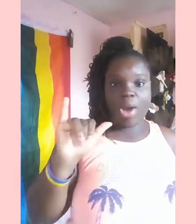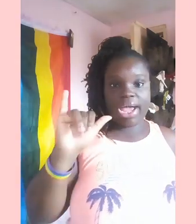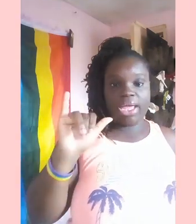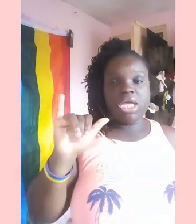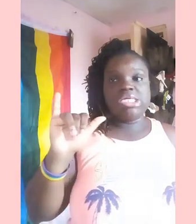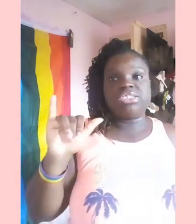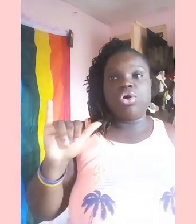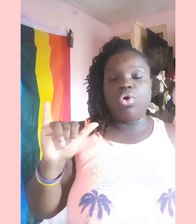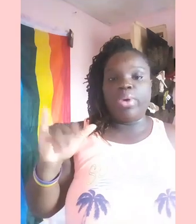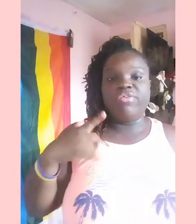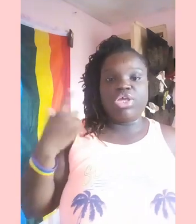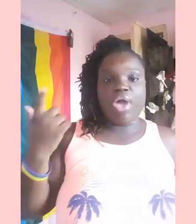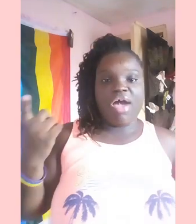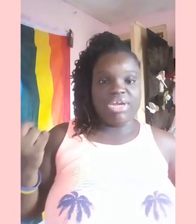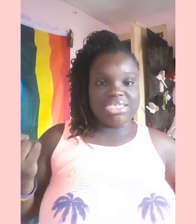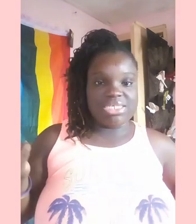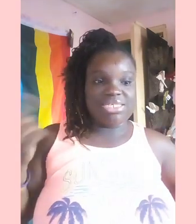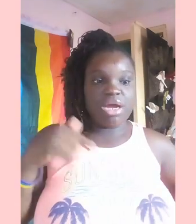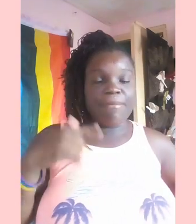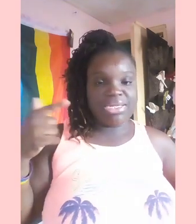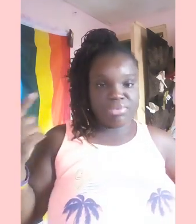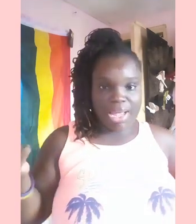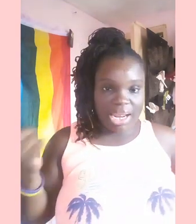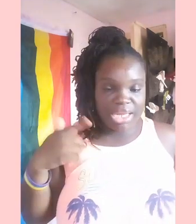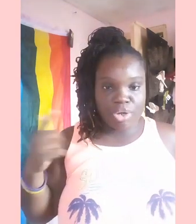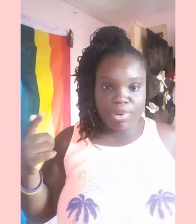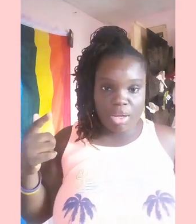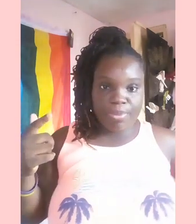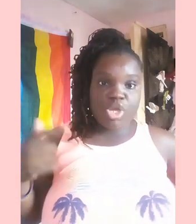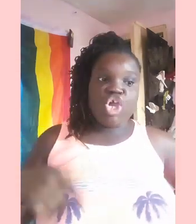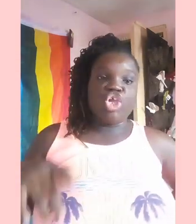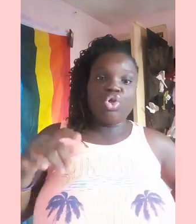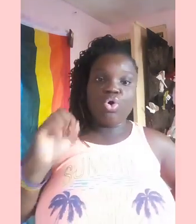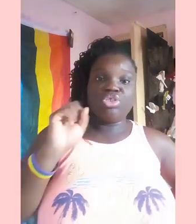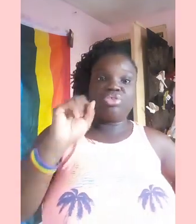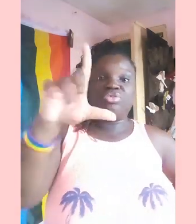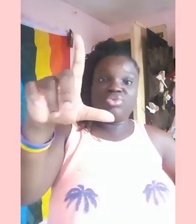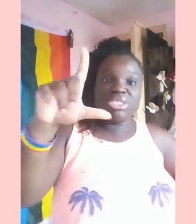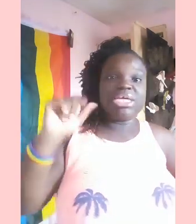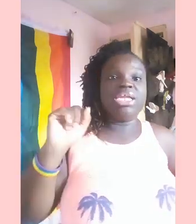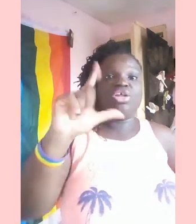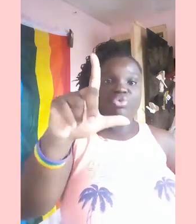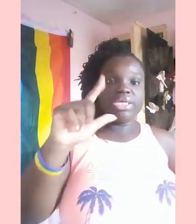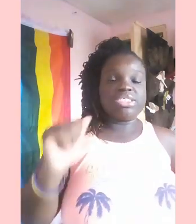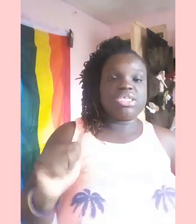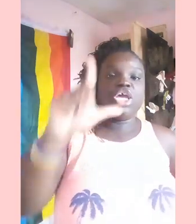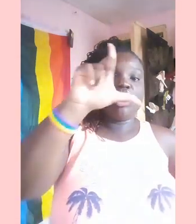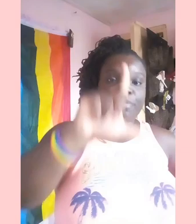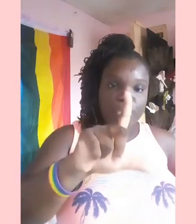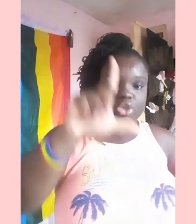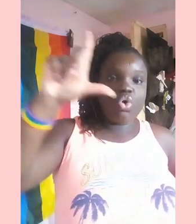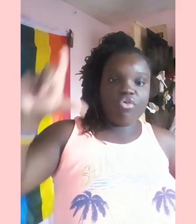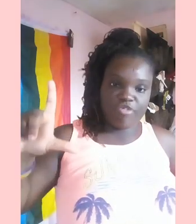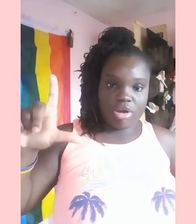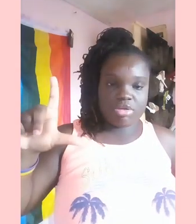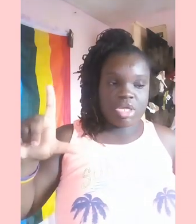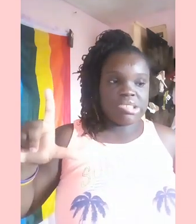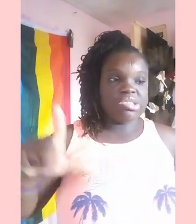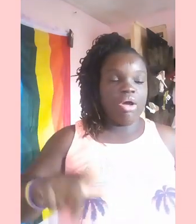S-H-E-L-L-Y. So whenever you have letters that are back to back, like double up, you don't do this and then you do this. You pull it over. So